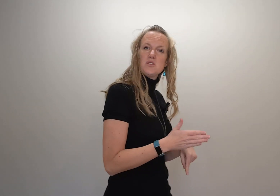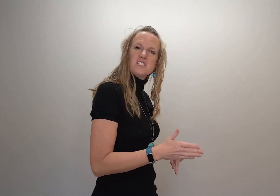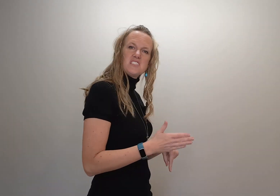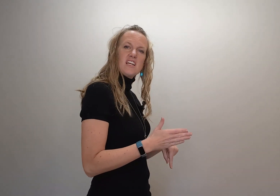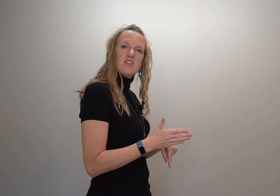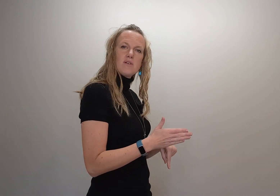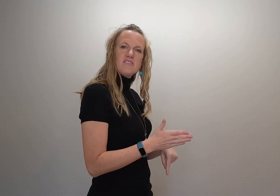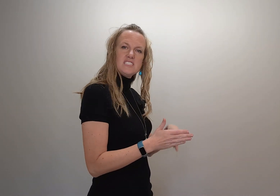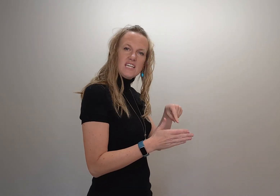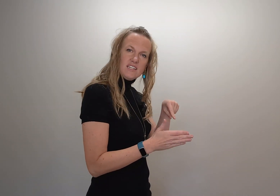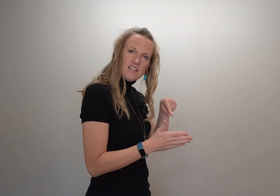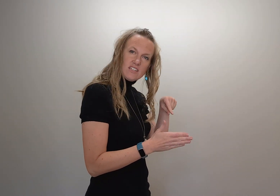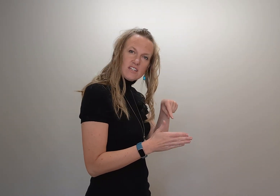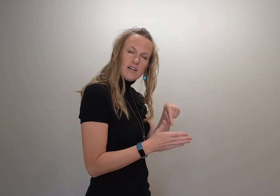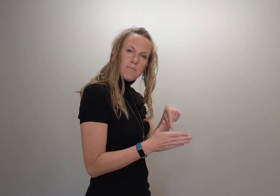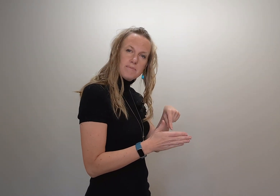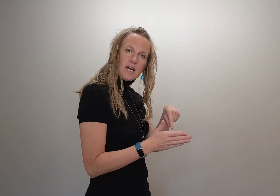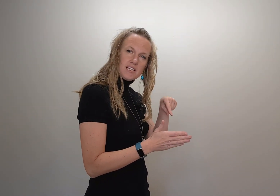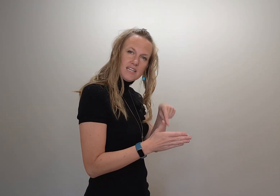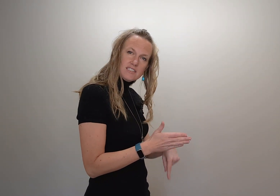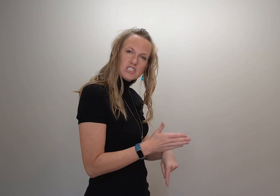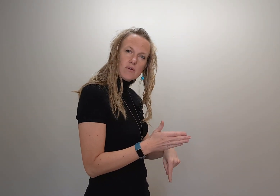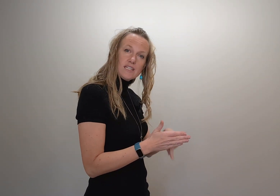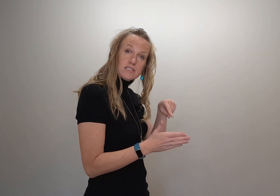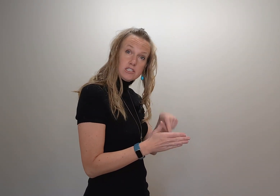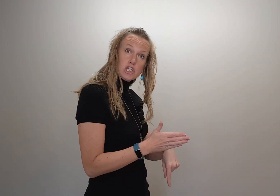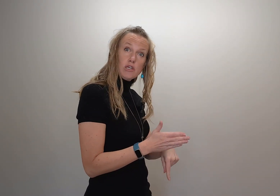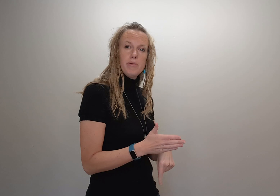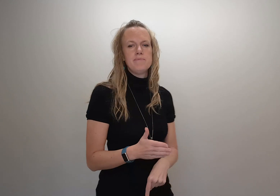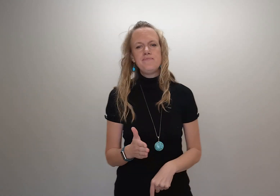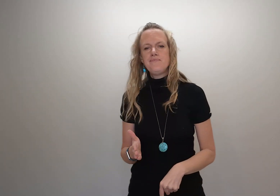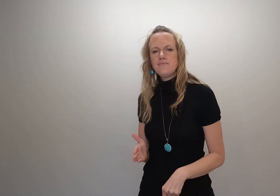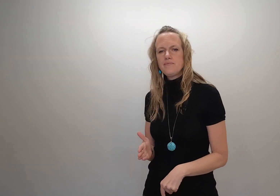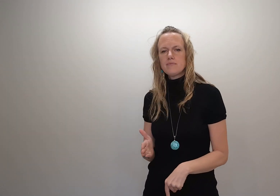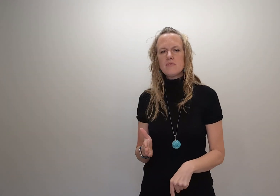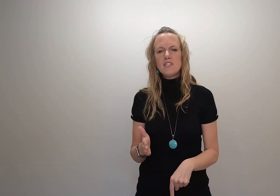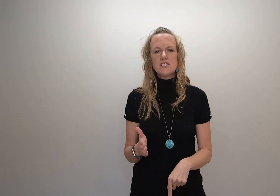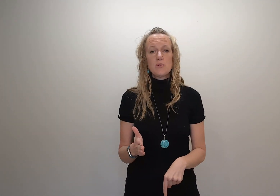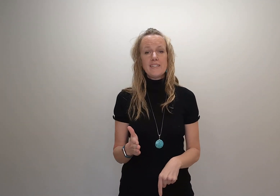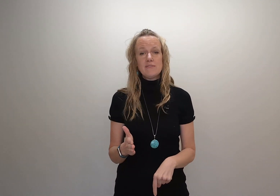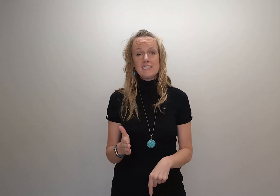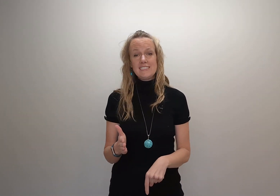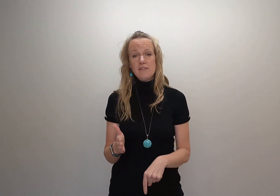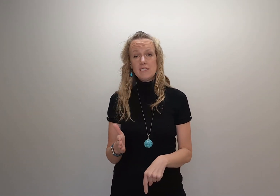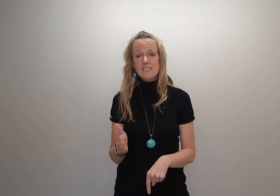this is kind of your reference hand, and your dominant hand is showing it's deep. So where sin runs